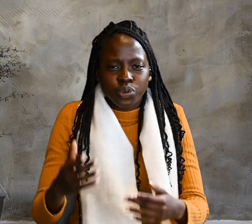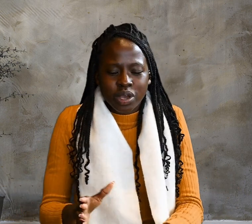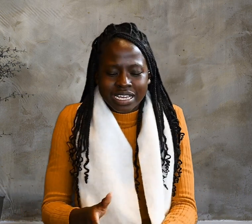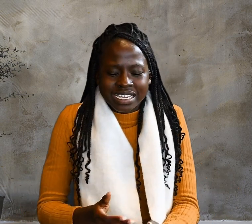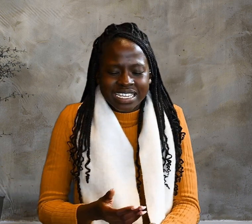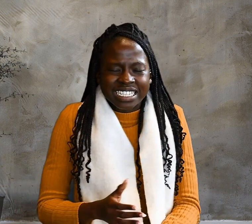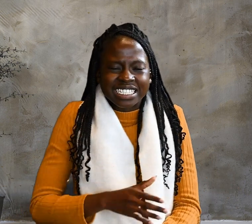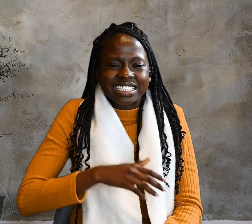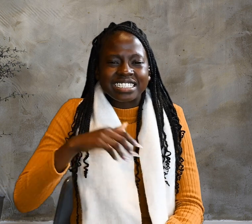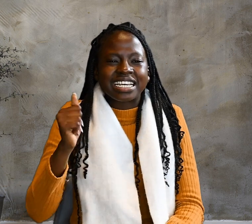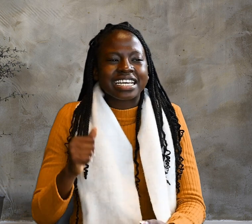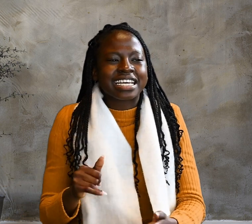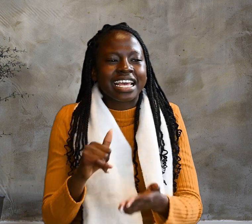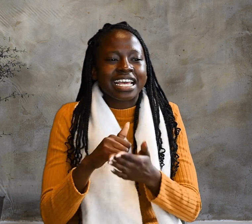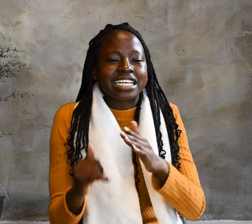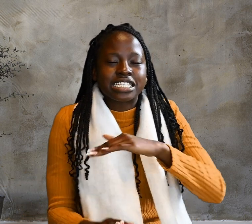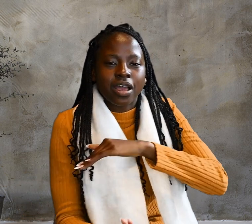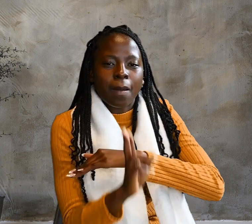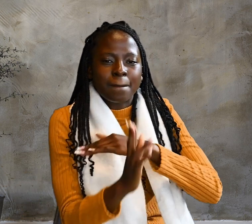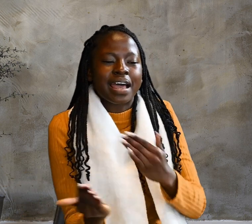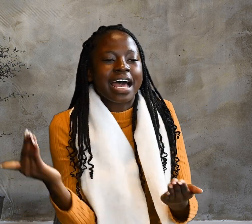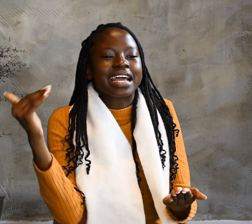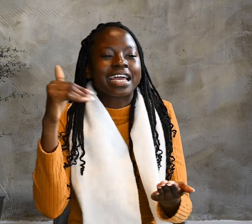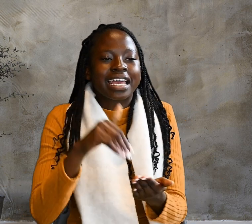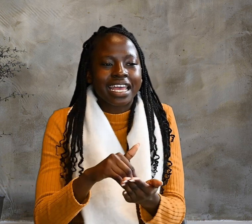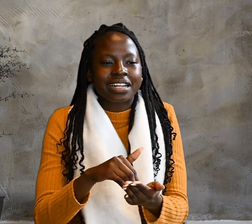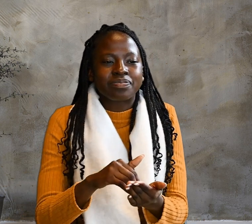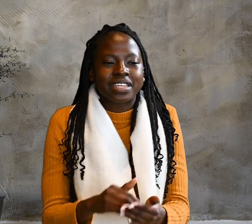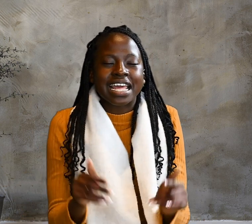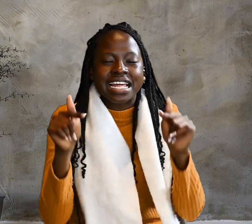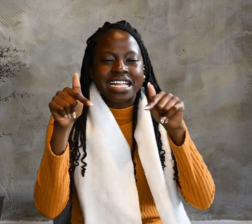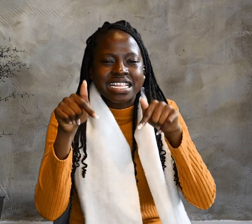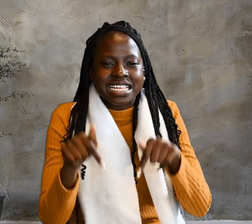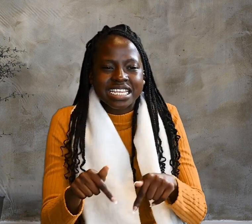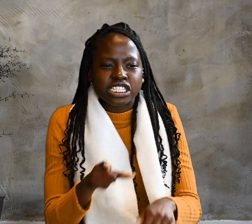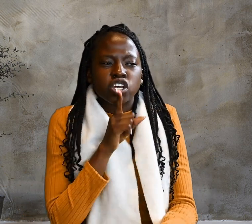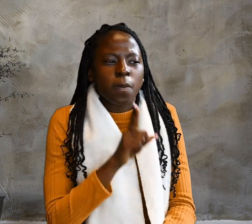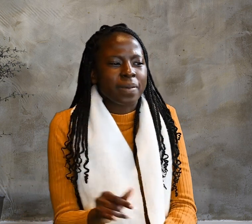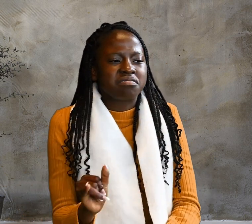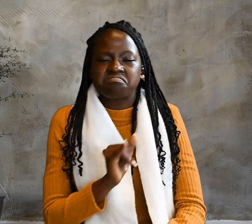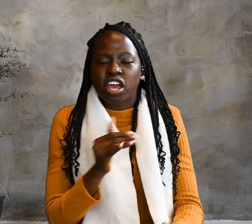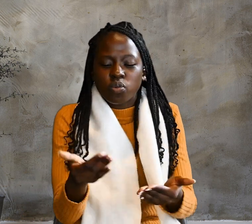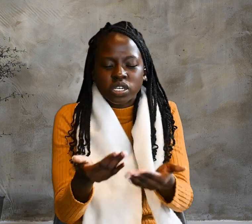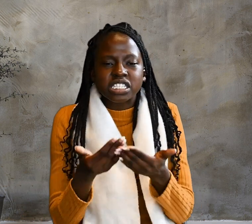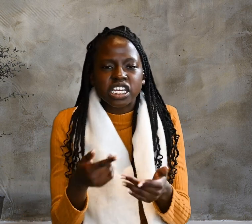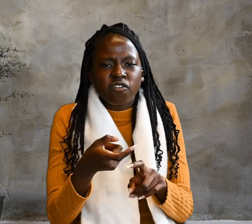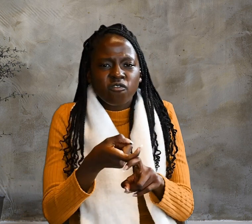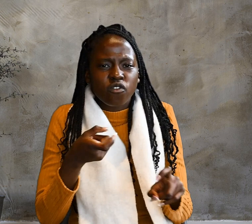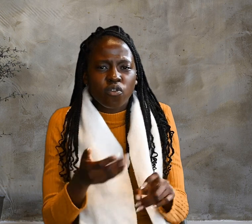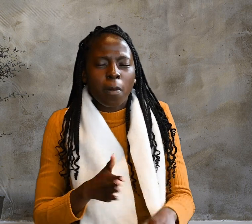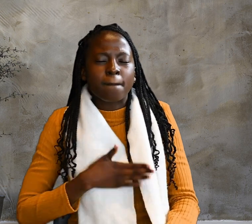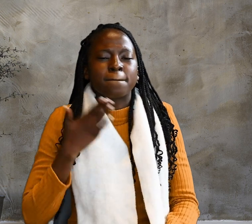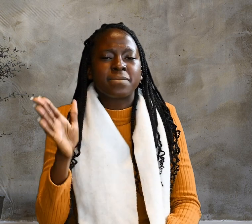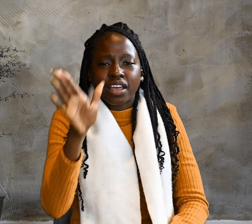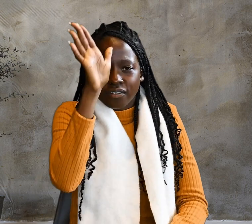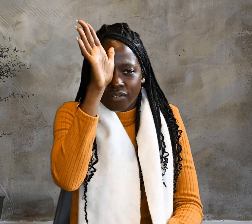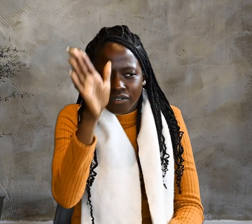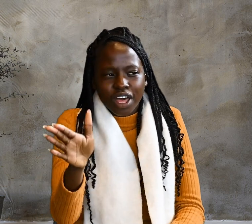up again. This command I received from my Father. The Jews